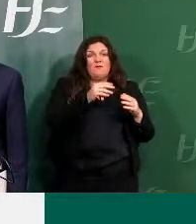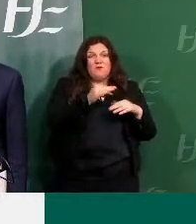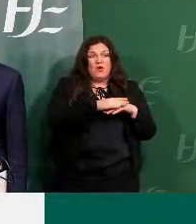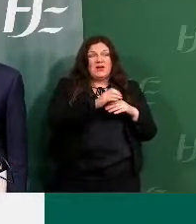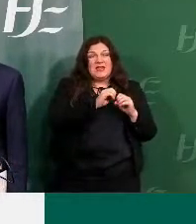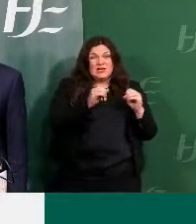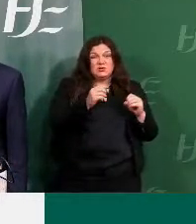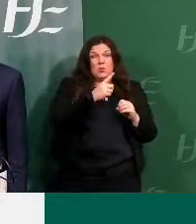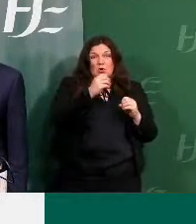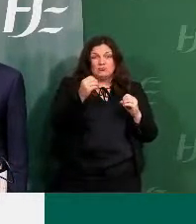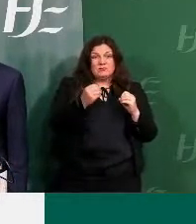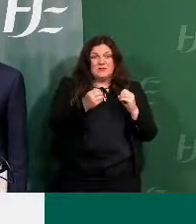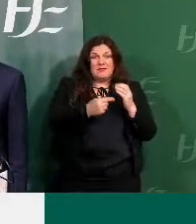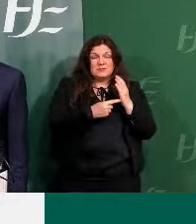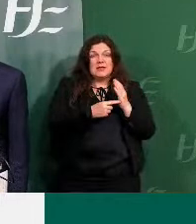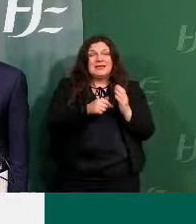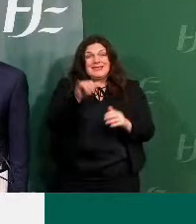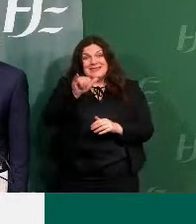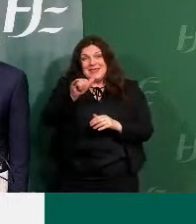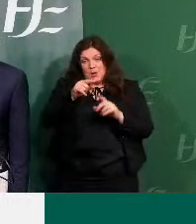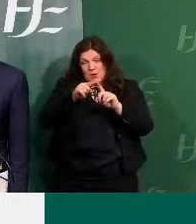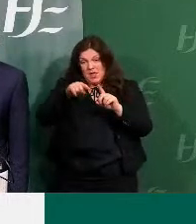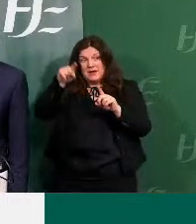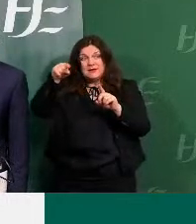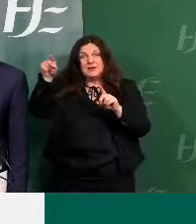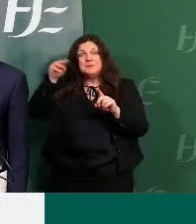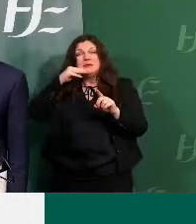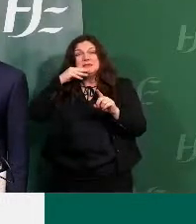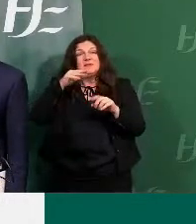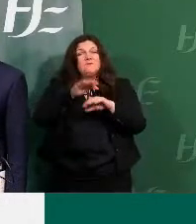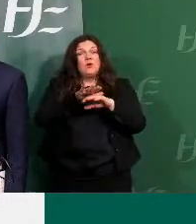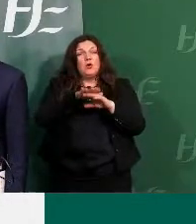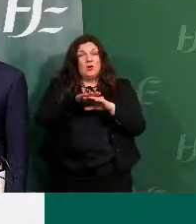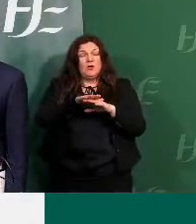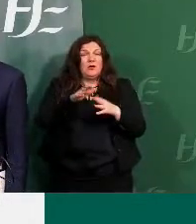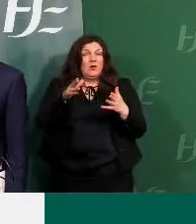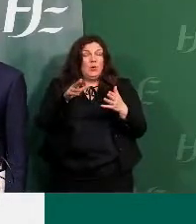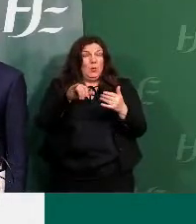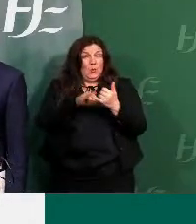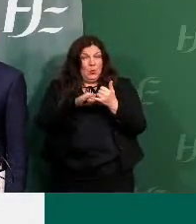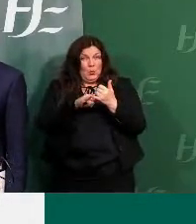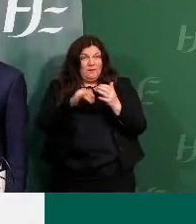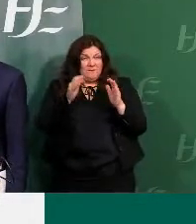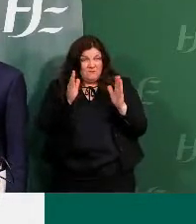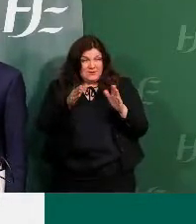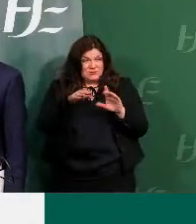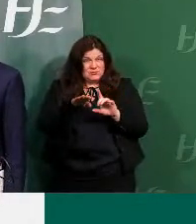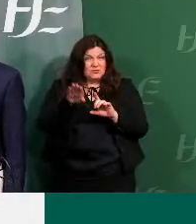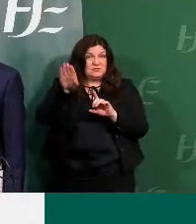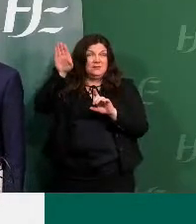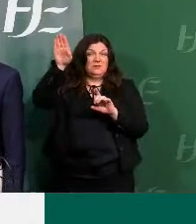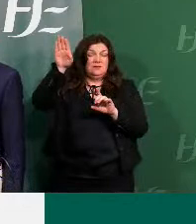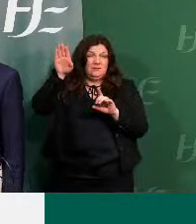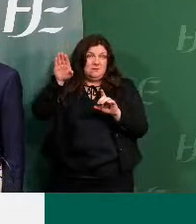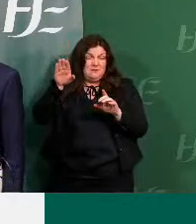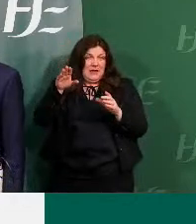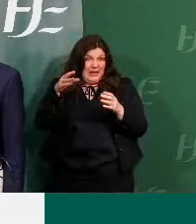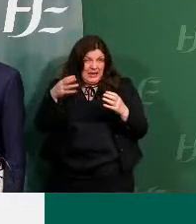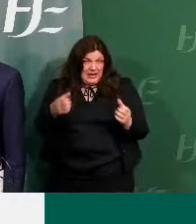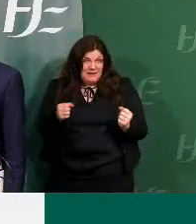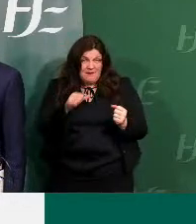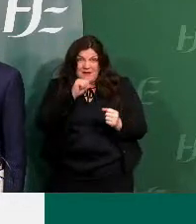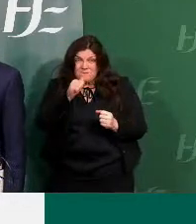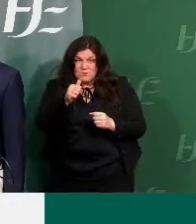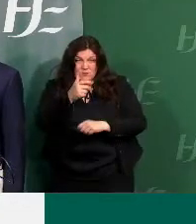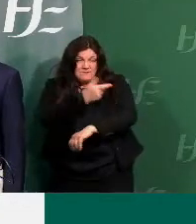yellow being in those who are not vaccinated and blue being vaccinated. A big differential in hospitalization, in harm that's caused by the